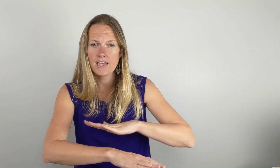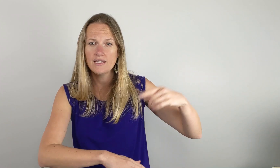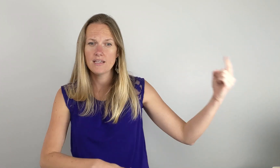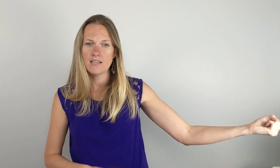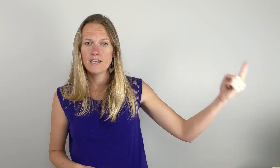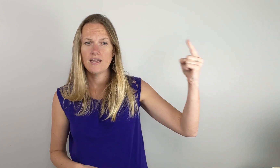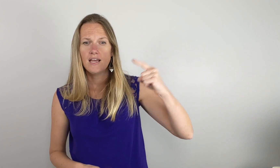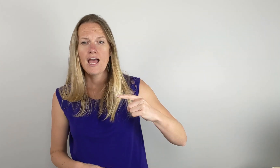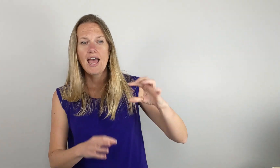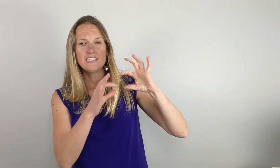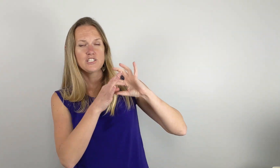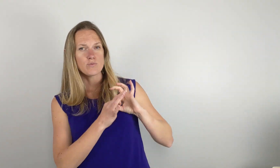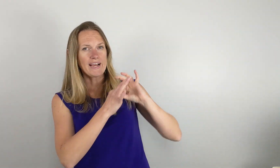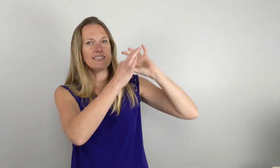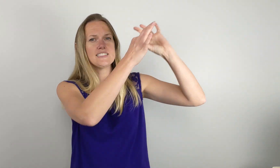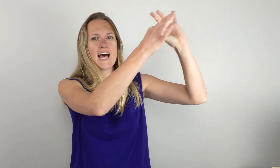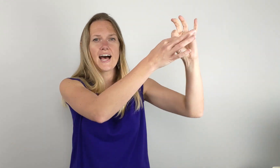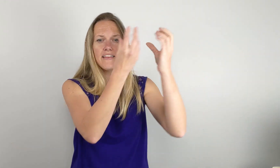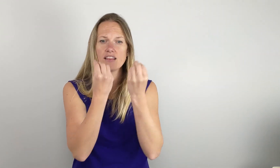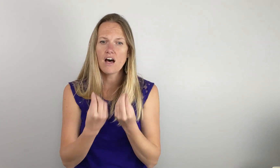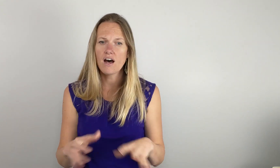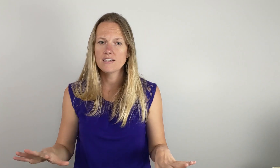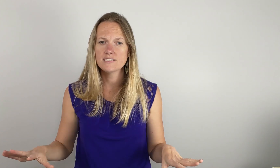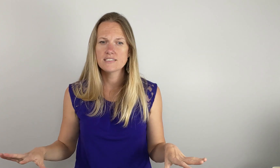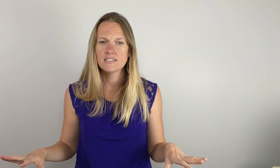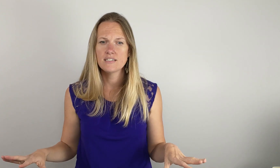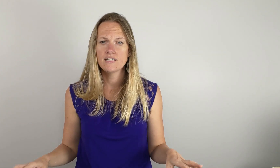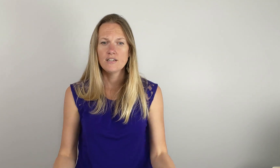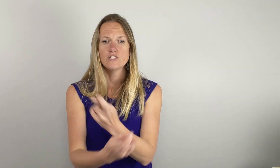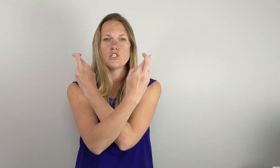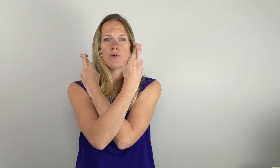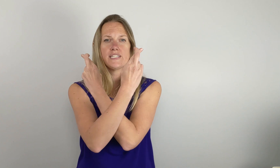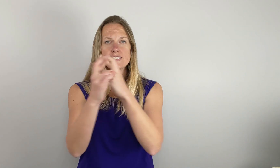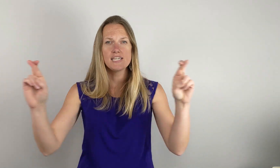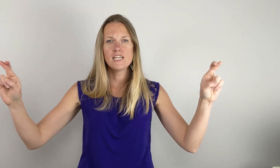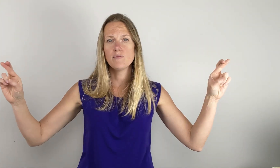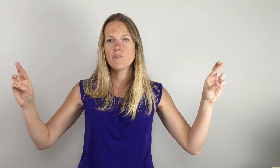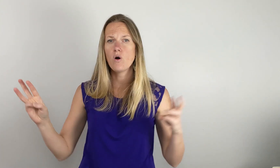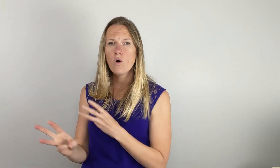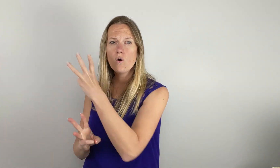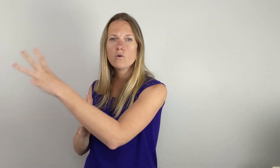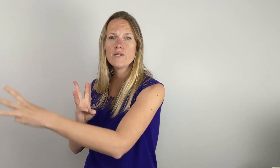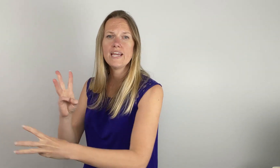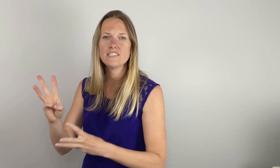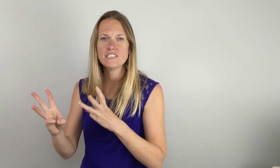coming, and to reconcile the lost, to redeem the whole